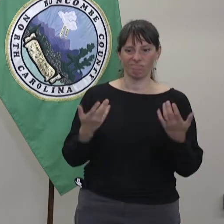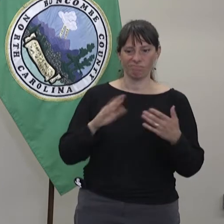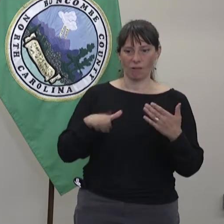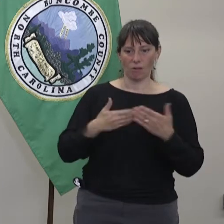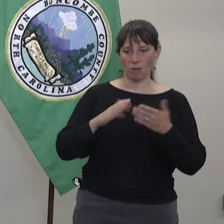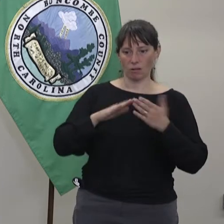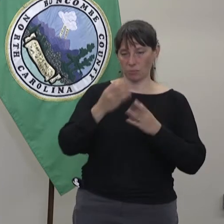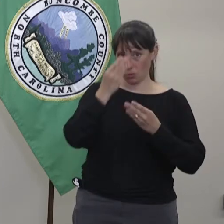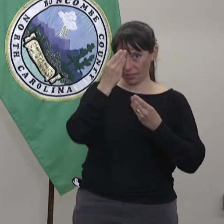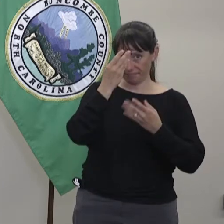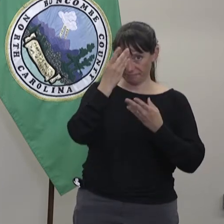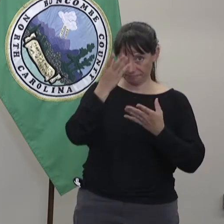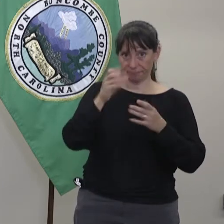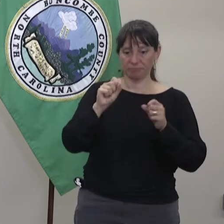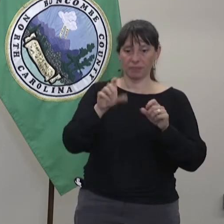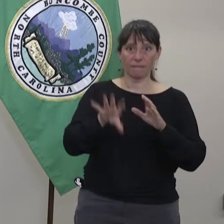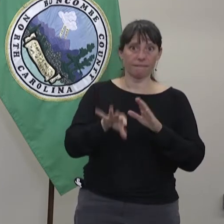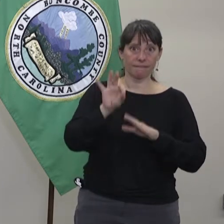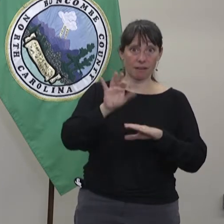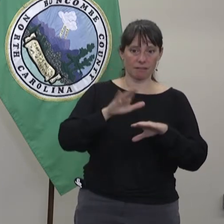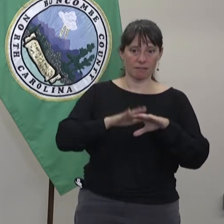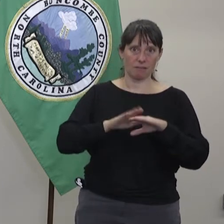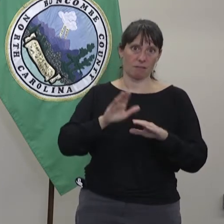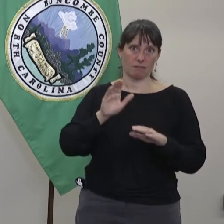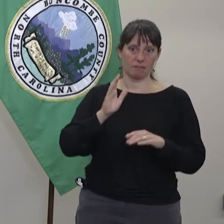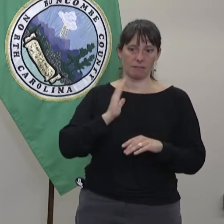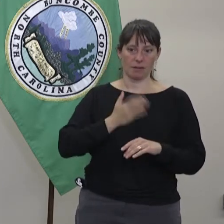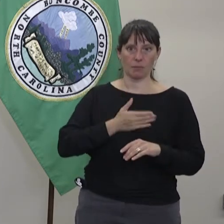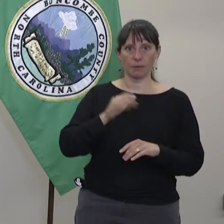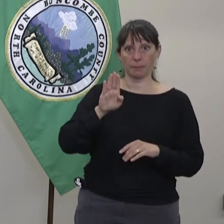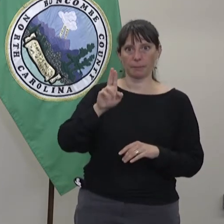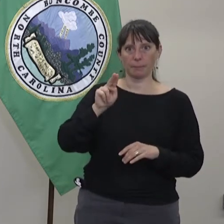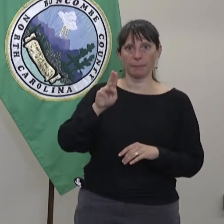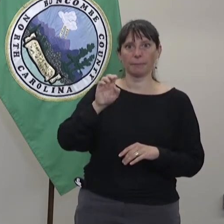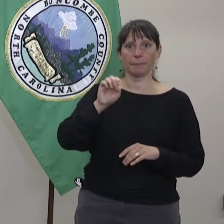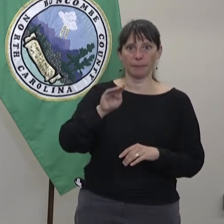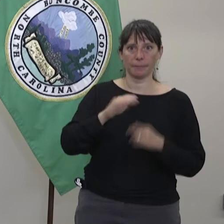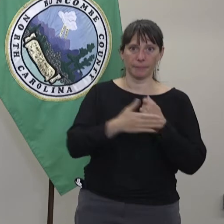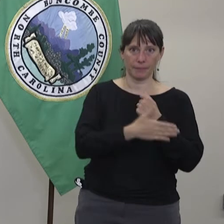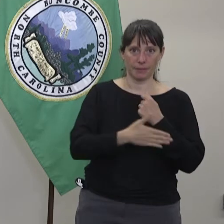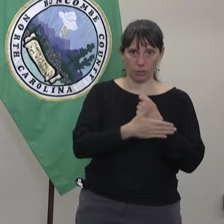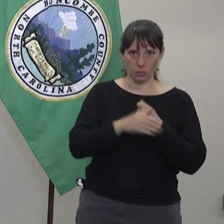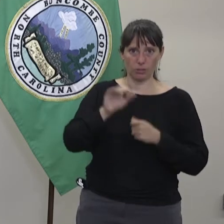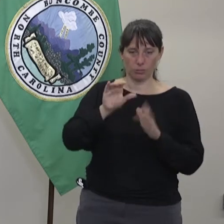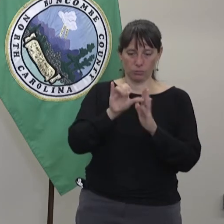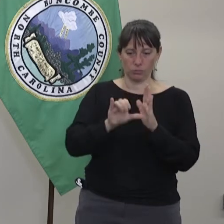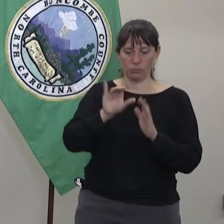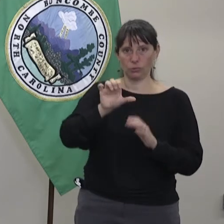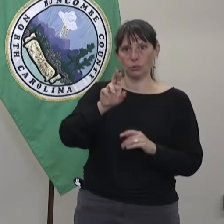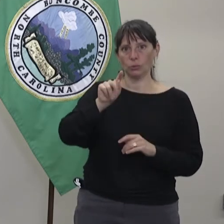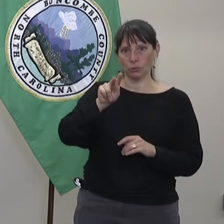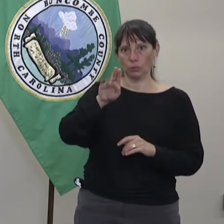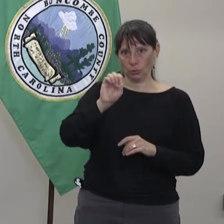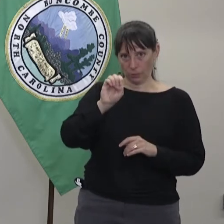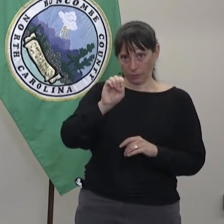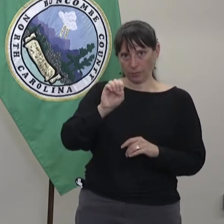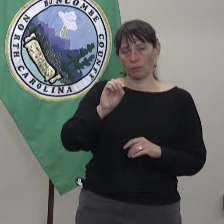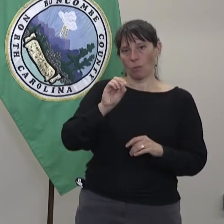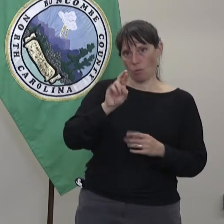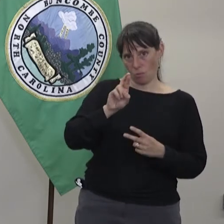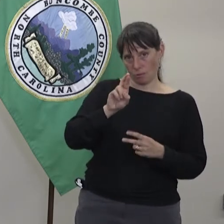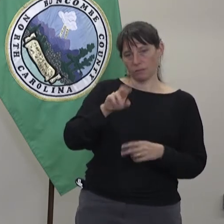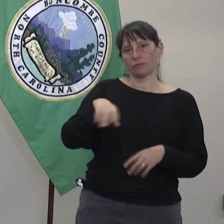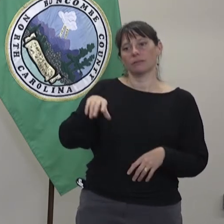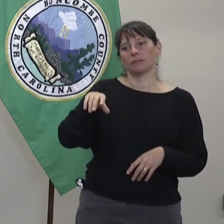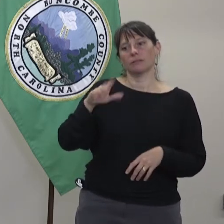on Facebook at Buncombe Gov. And today's update, we'll go ahead and get started, will be